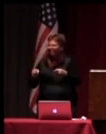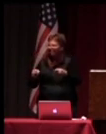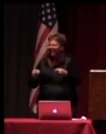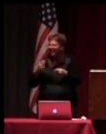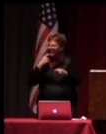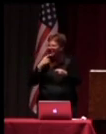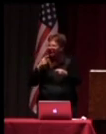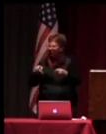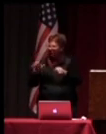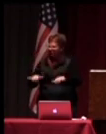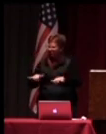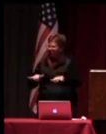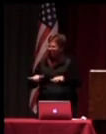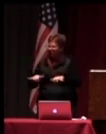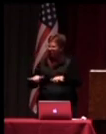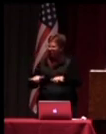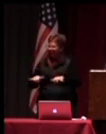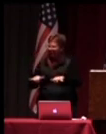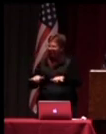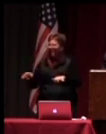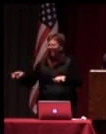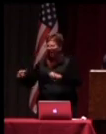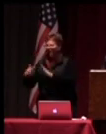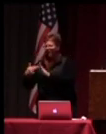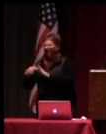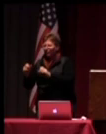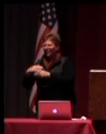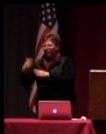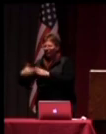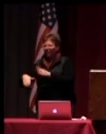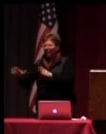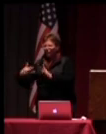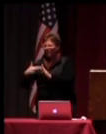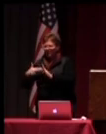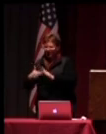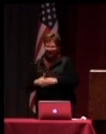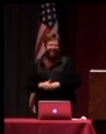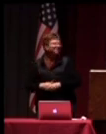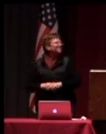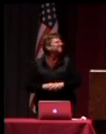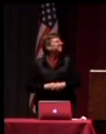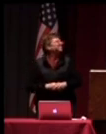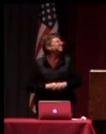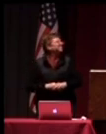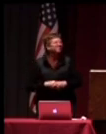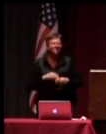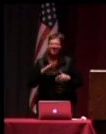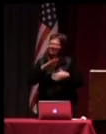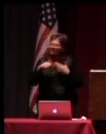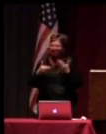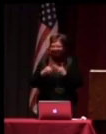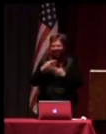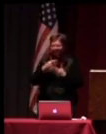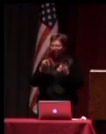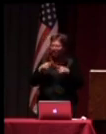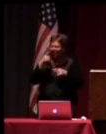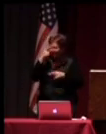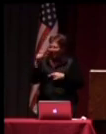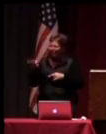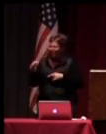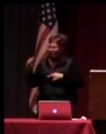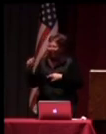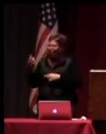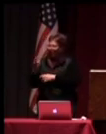legs and said, "Be still," and Gros was able to paint the picture. Now, all of this happened as the French